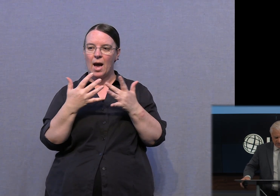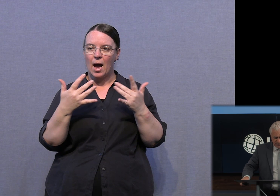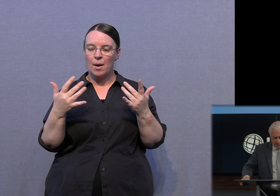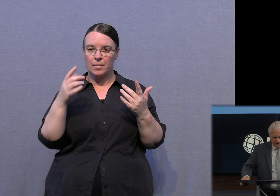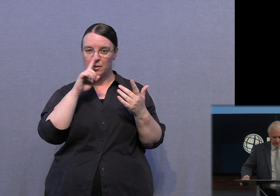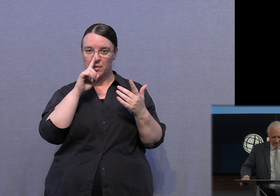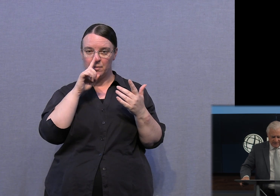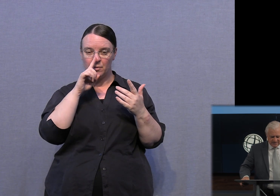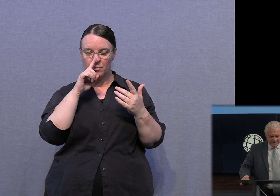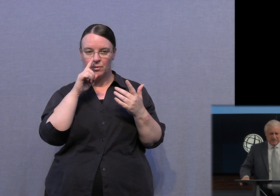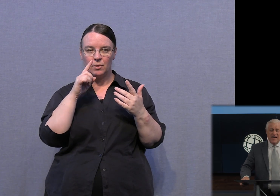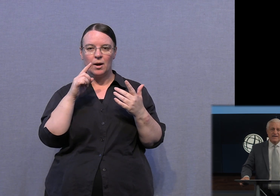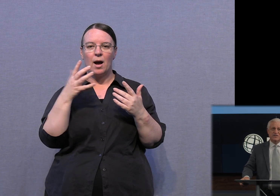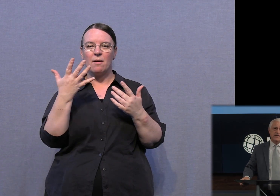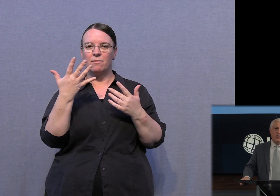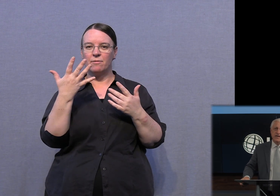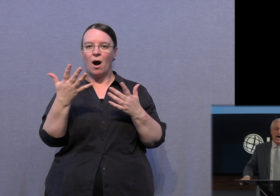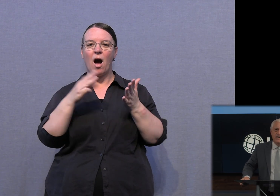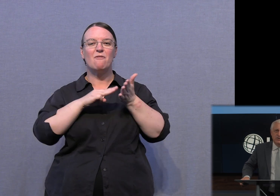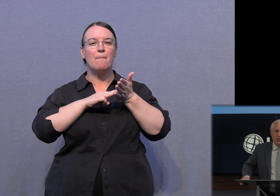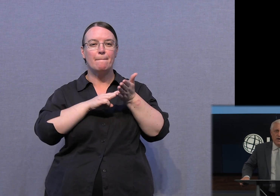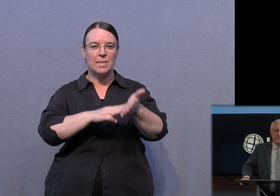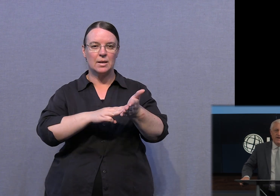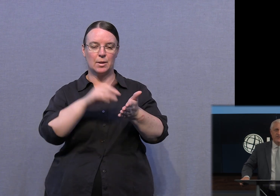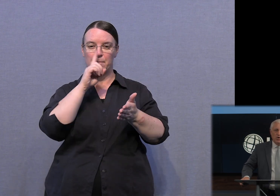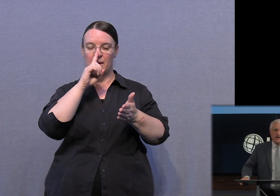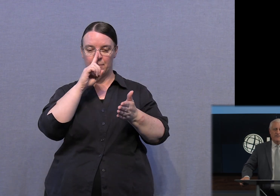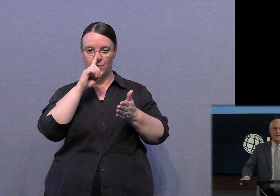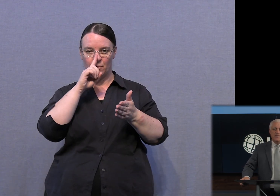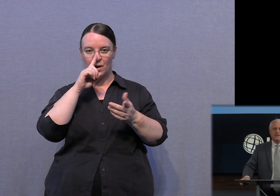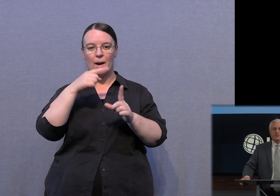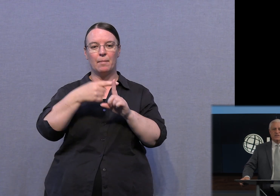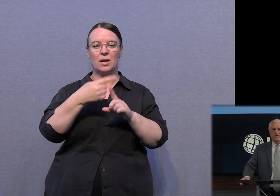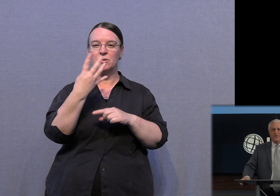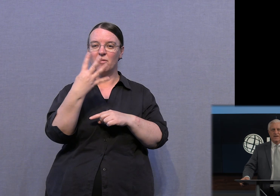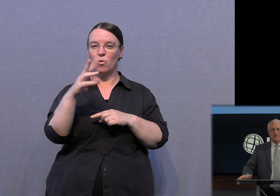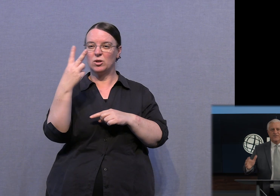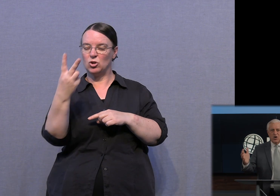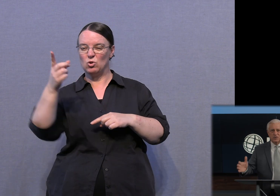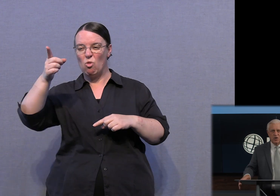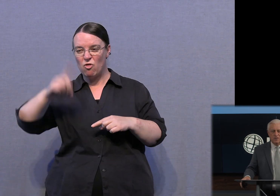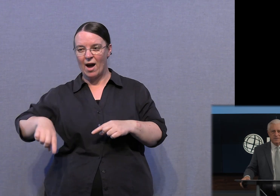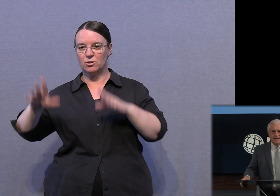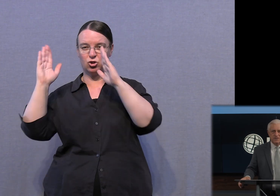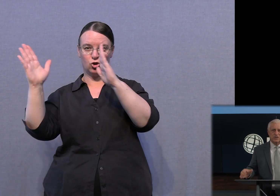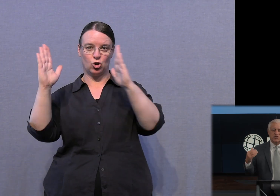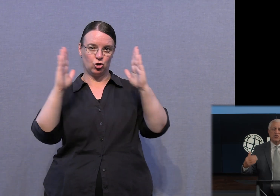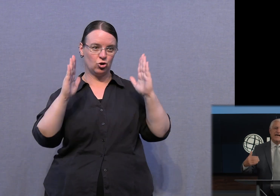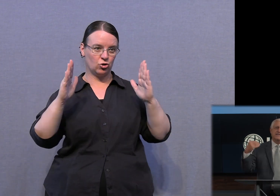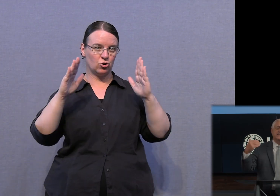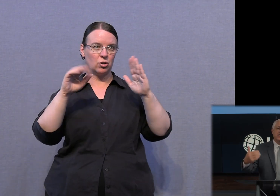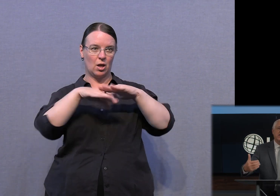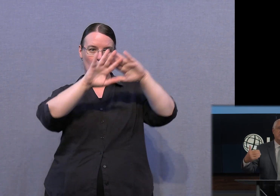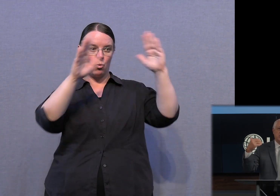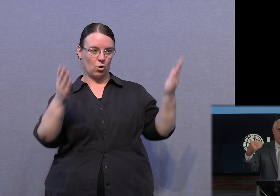and preaching points. It's exciting to see what God is doing. So even in the midst of difficult circumstances, the church